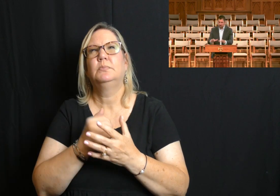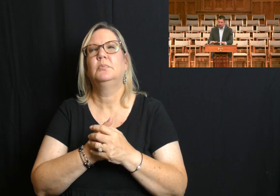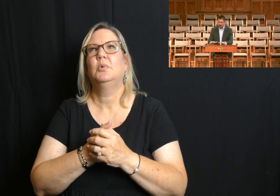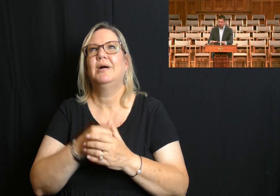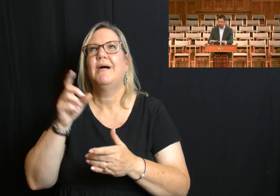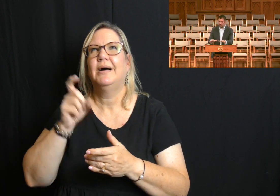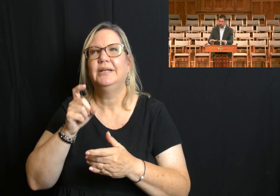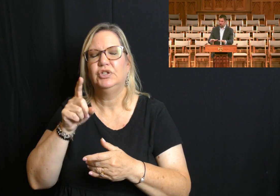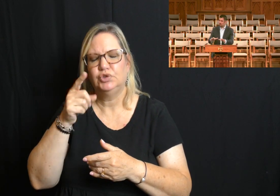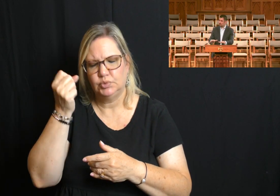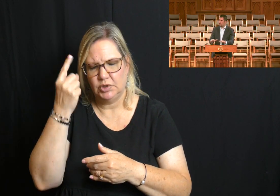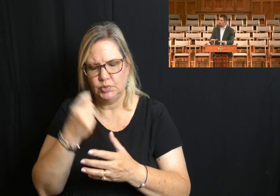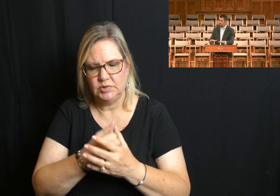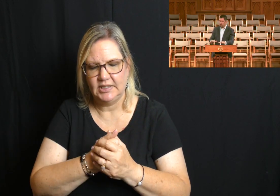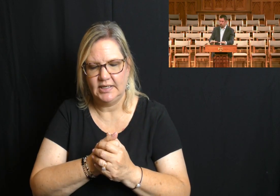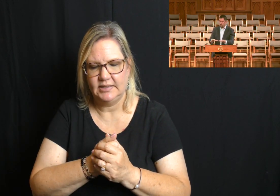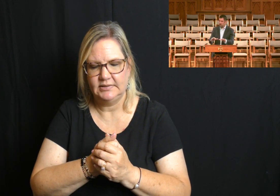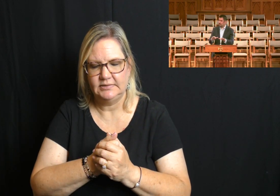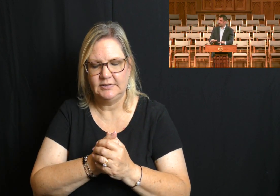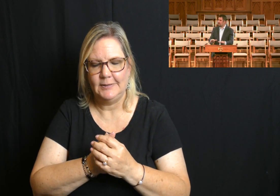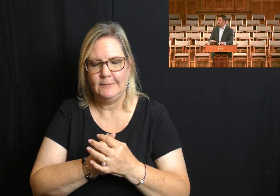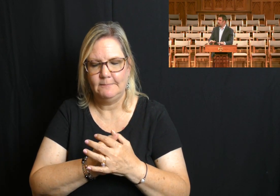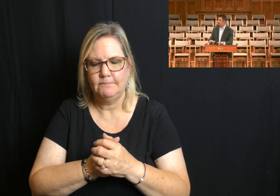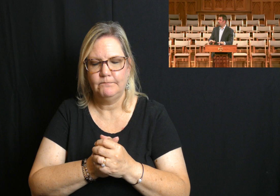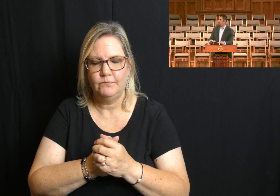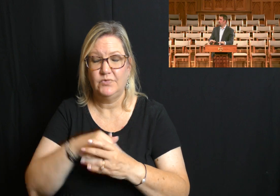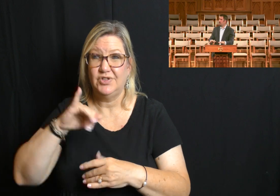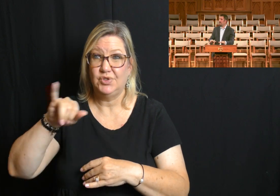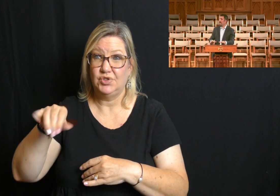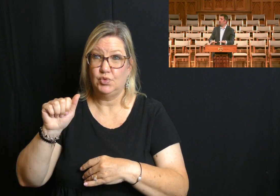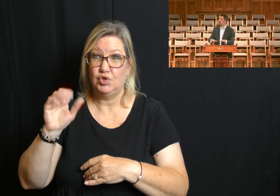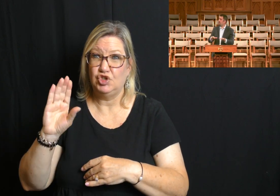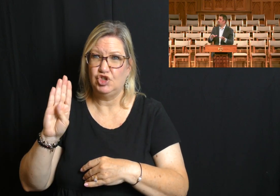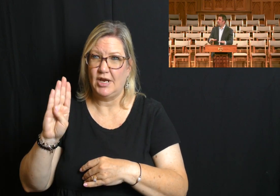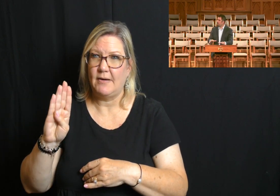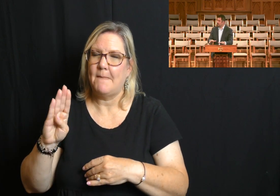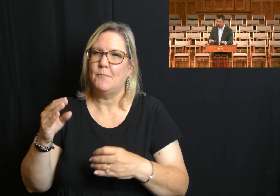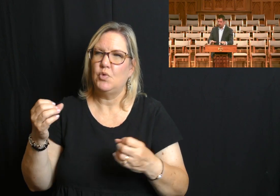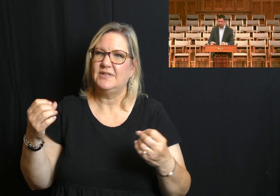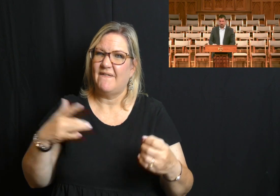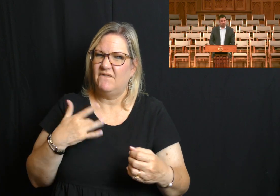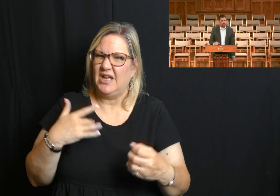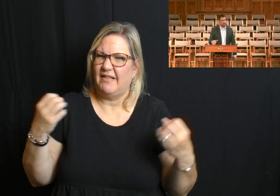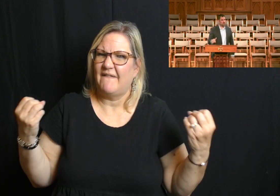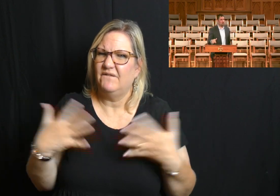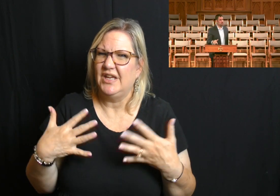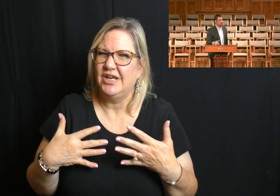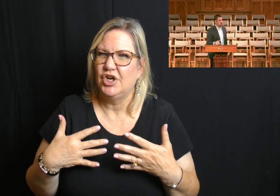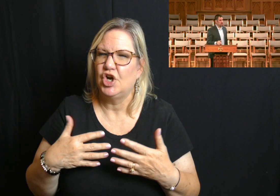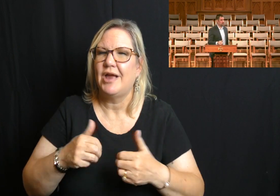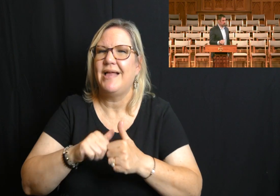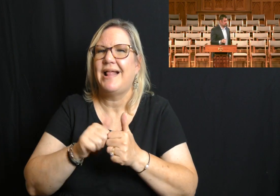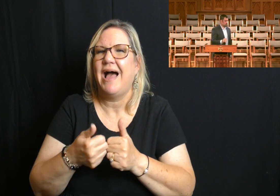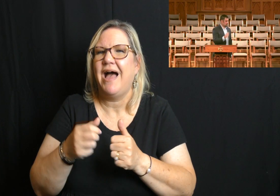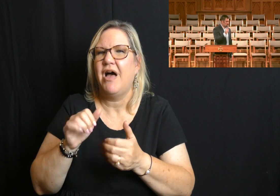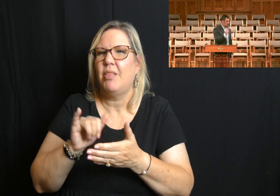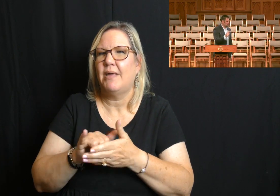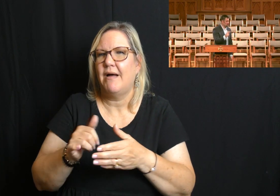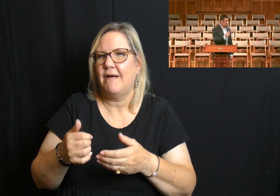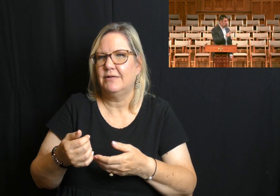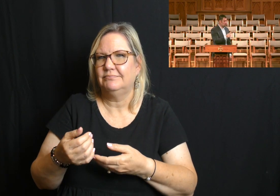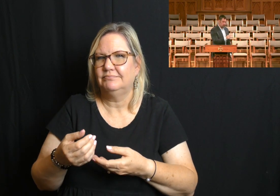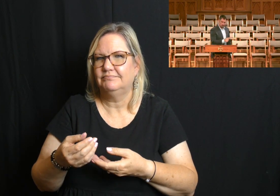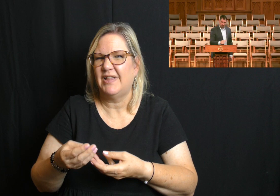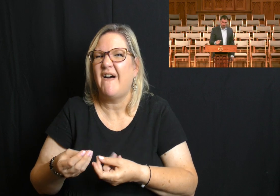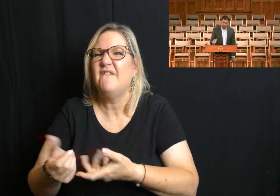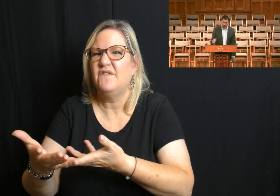the fear that Jacob was feeling, what it did to him, and how it affected him. The first thing that we see,